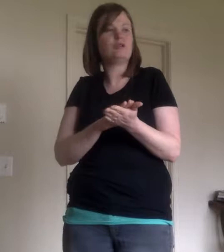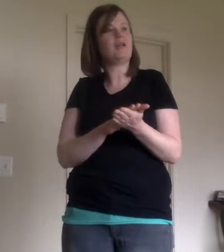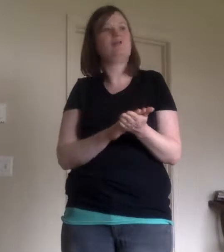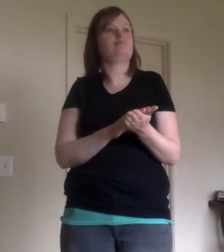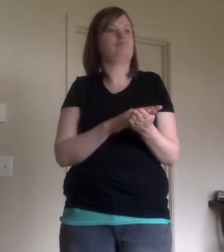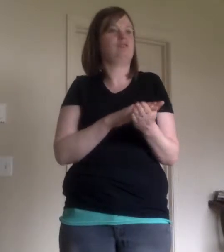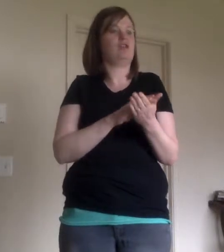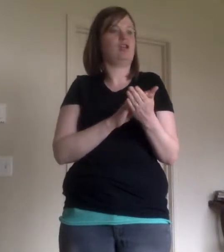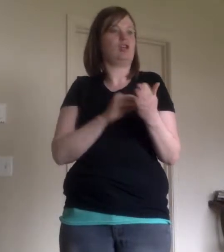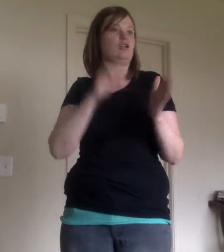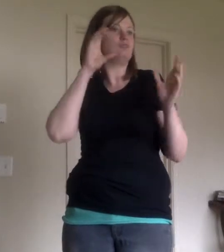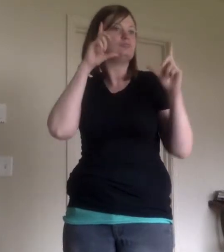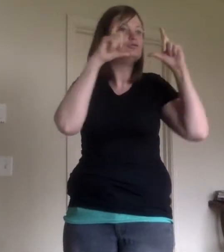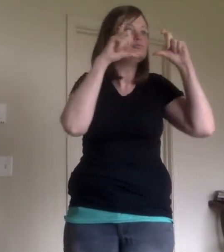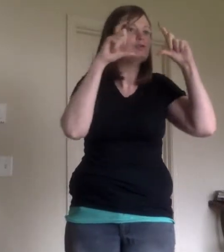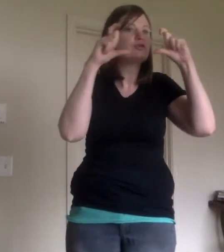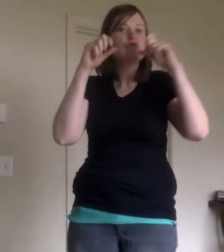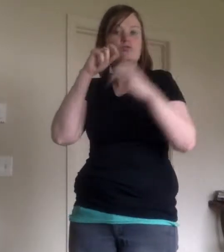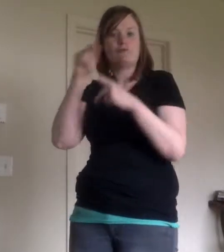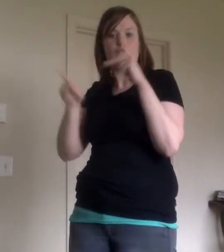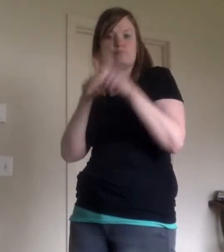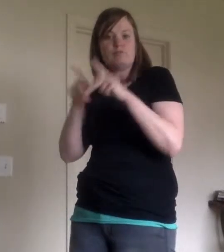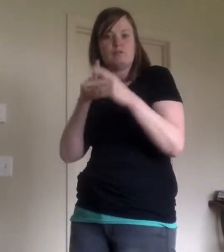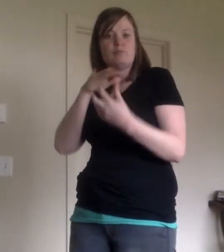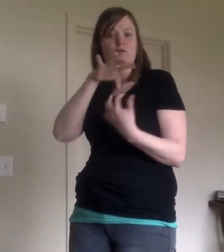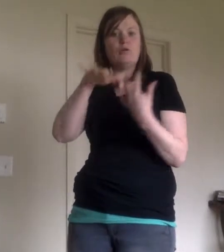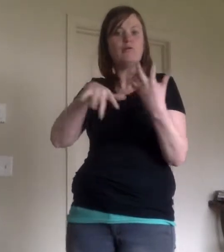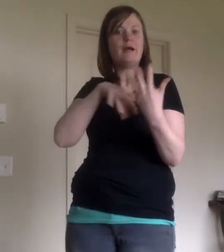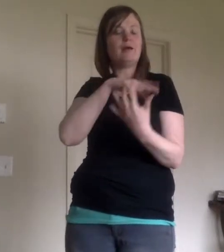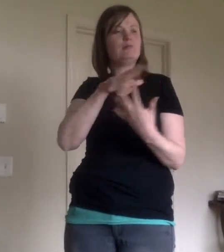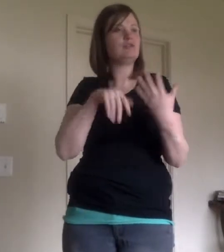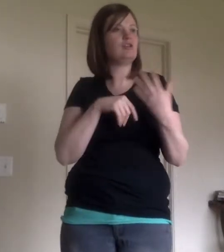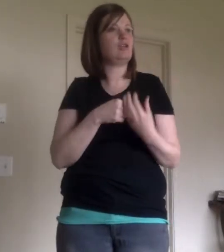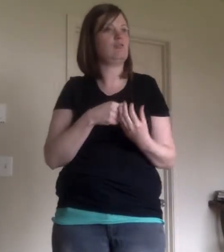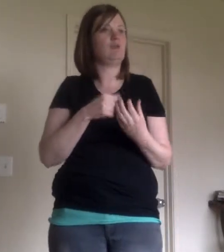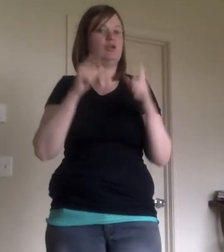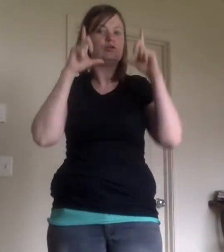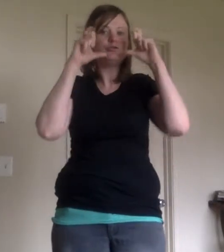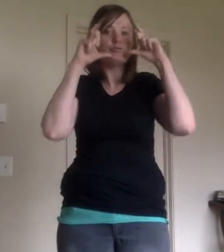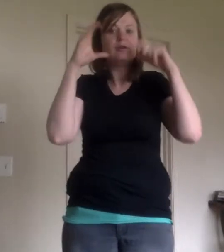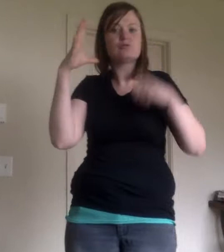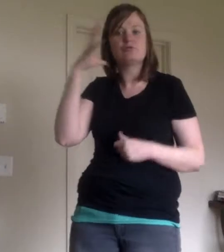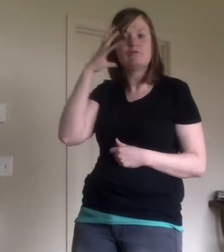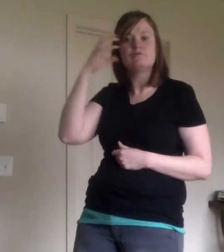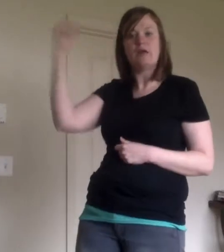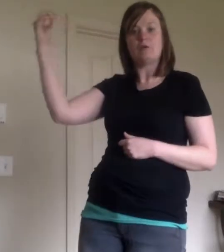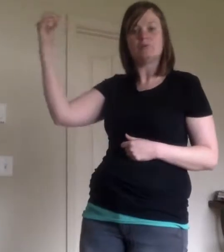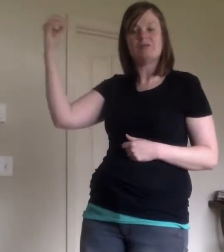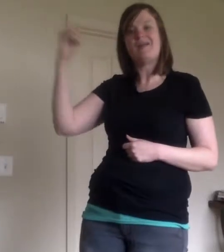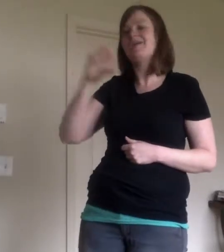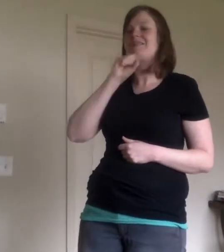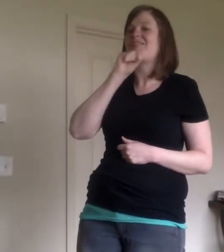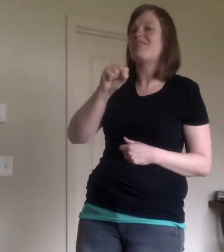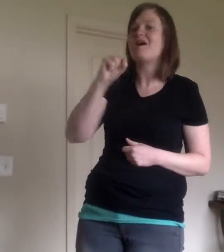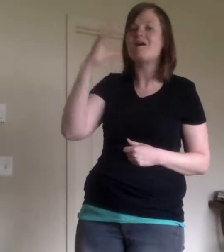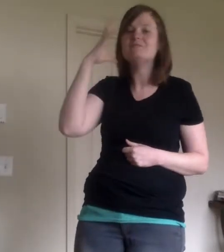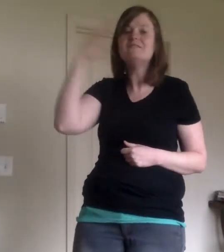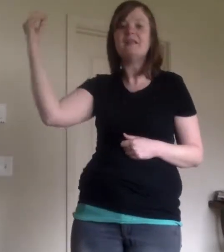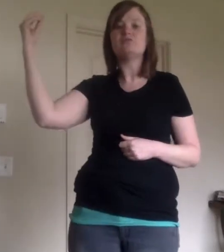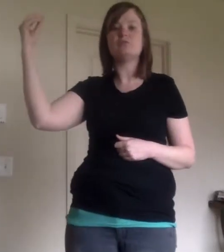from using it as that form, he also loved nature and he loved photographing nature. So quite often he would sit in his